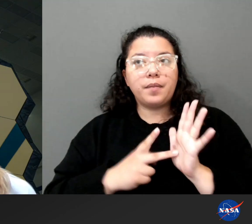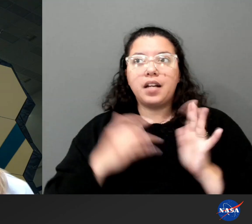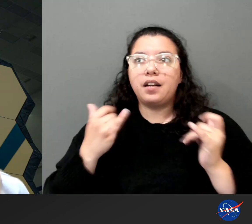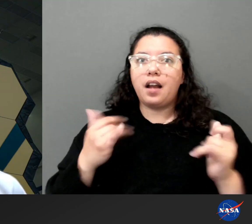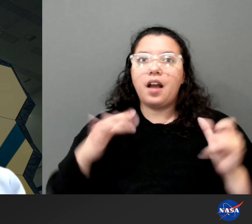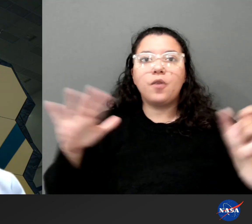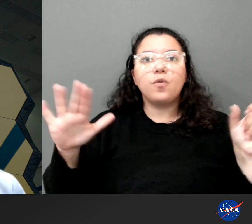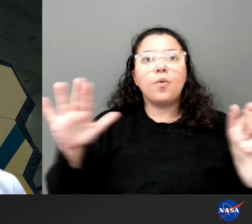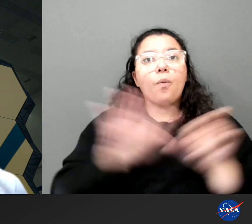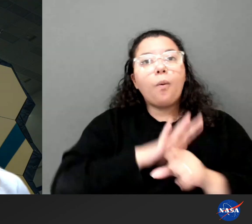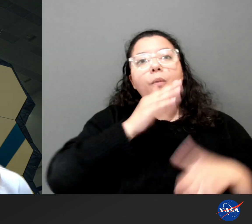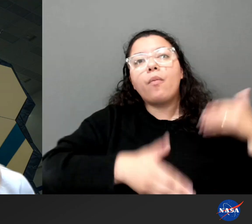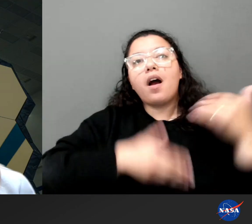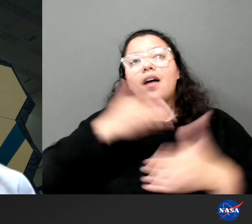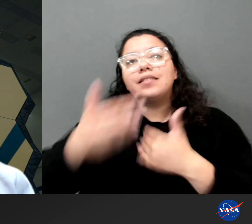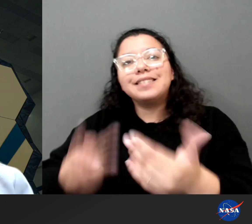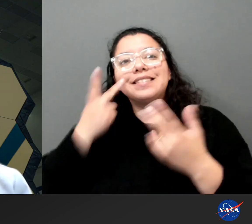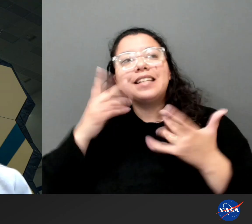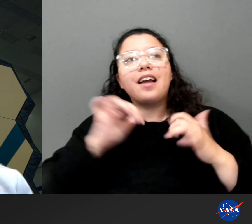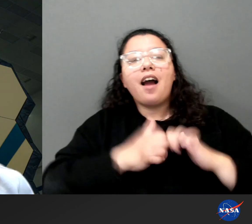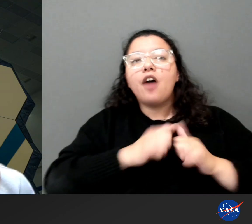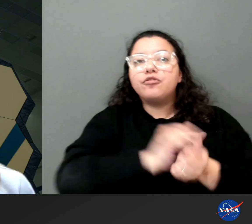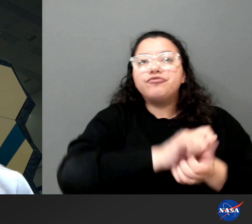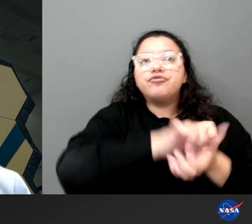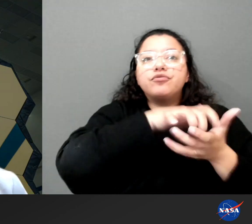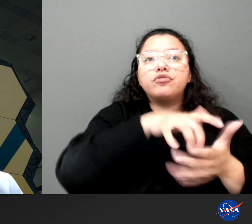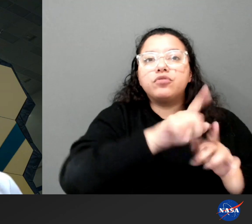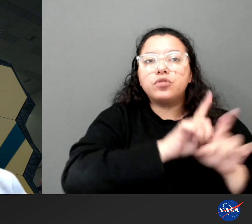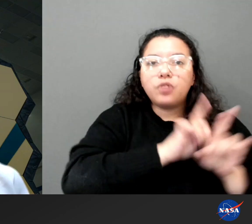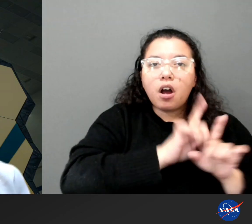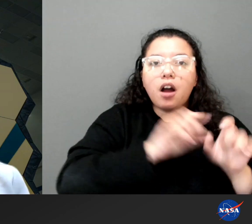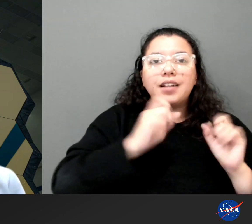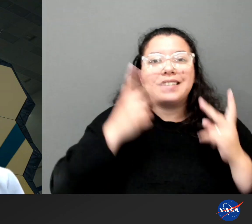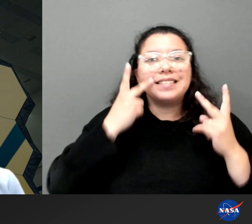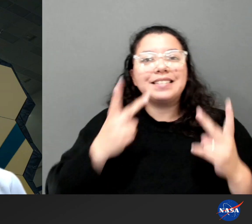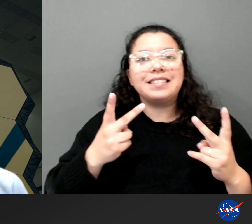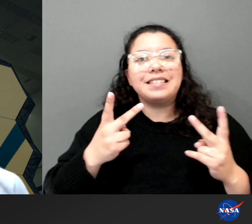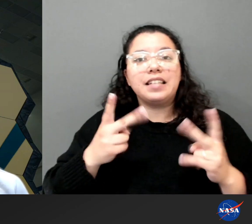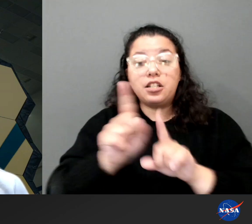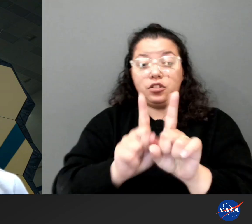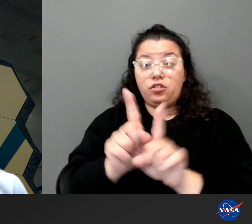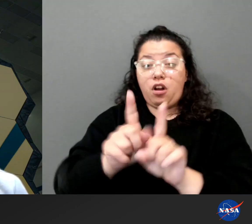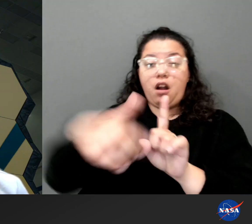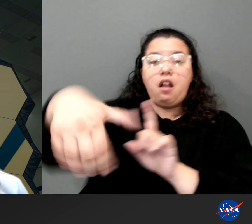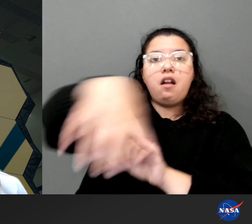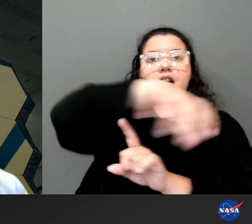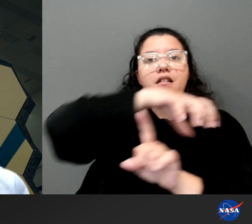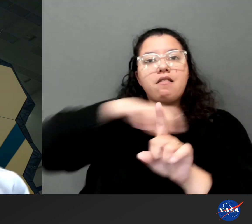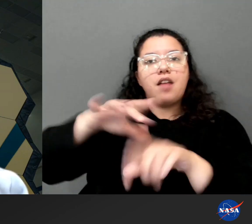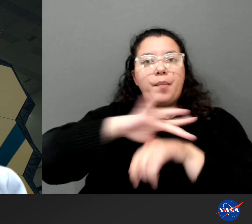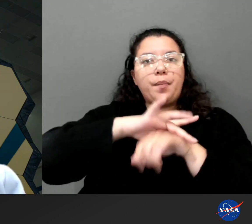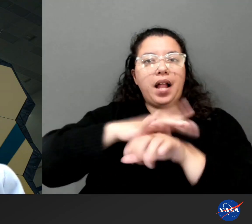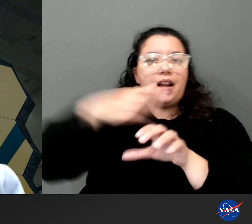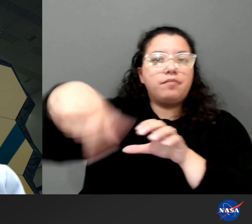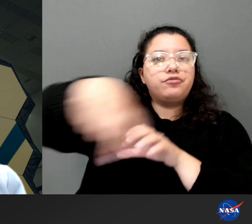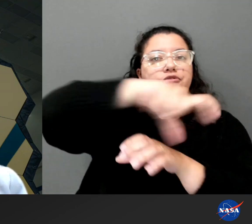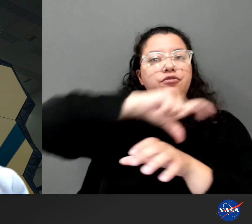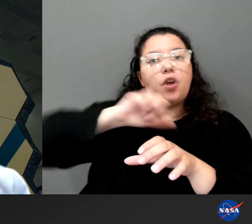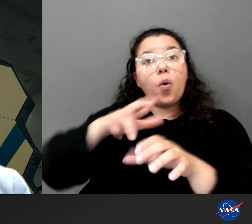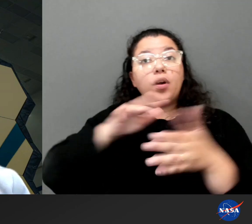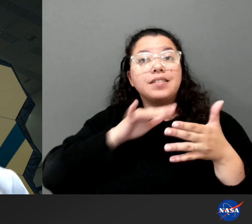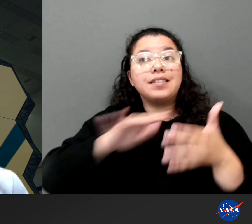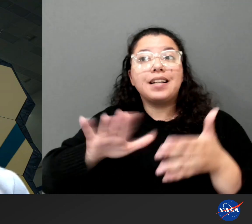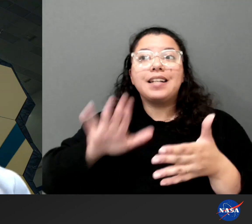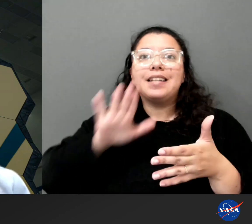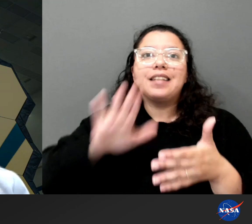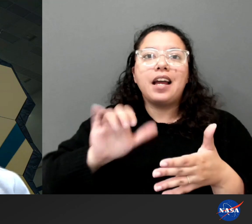actually forming, studying planets around other stars and maybe what their asteroid belts look like, and even studying our